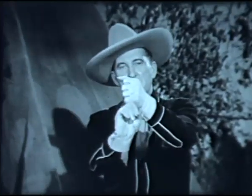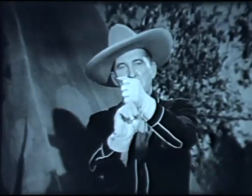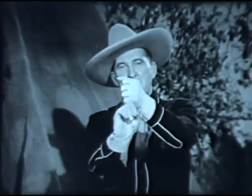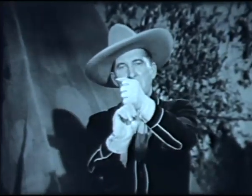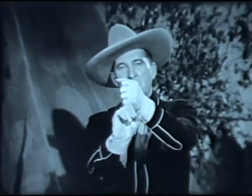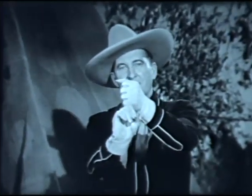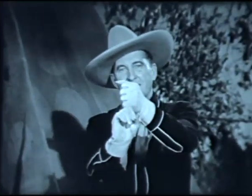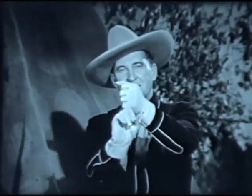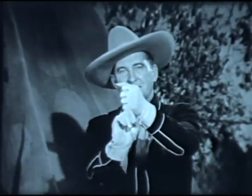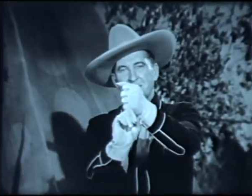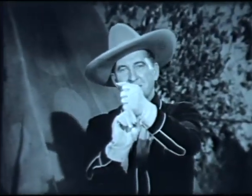remember it.